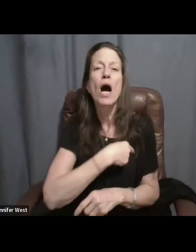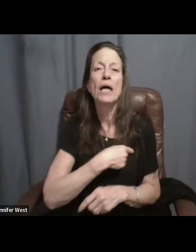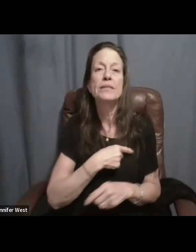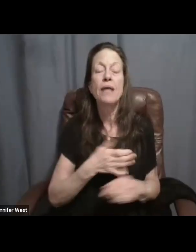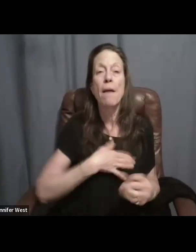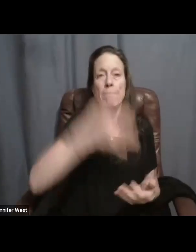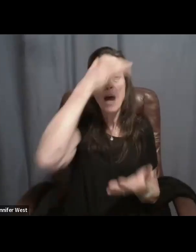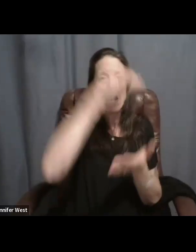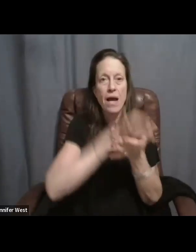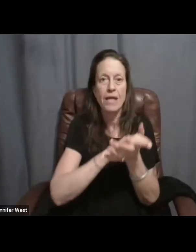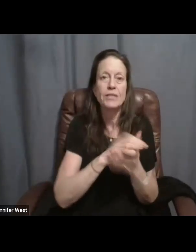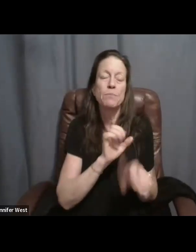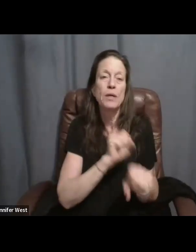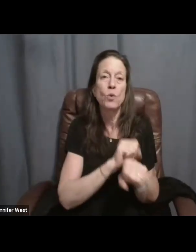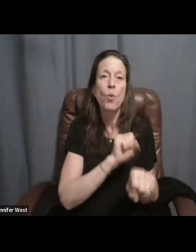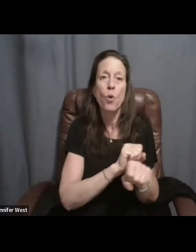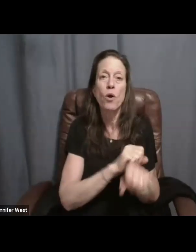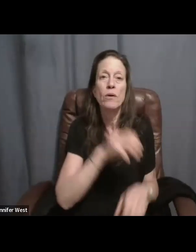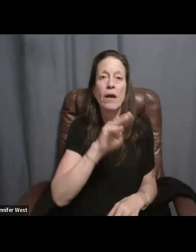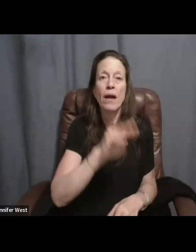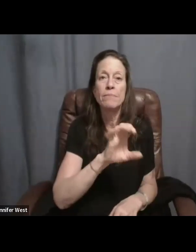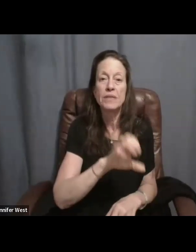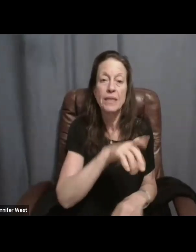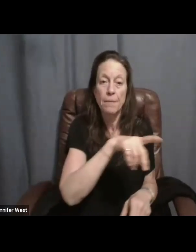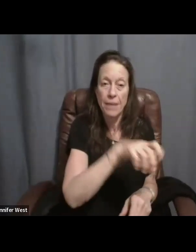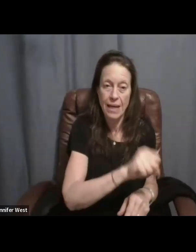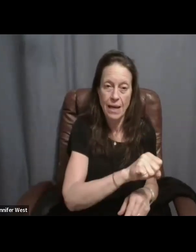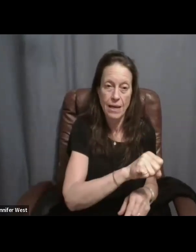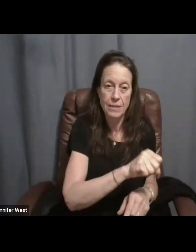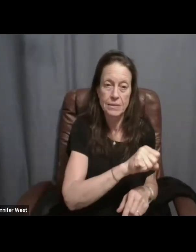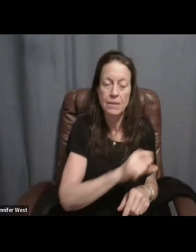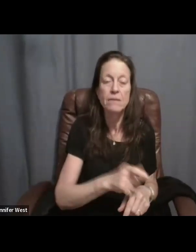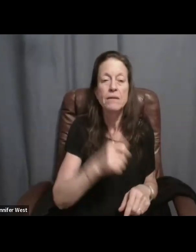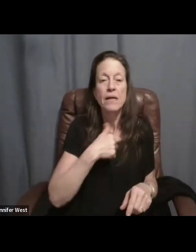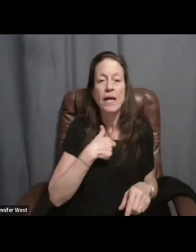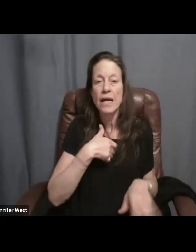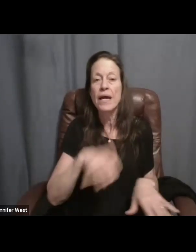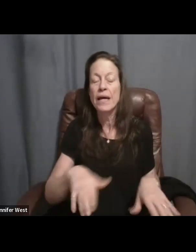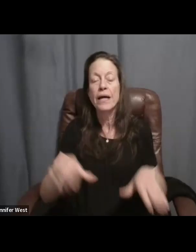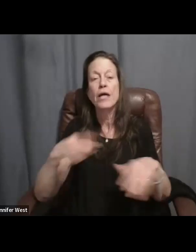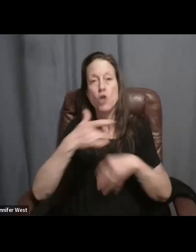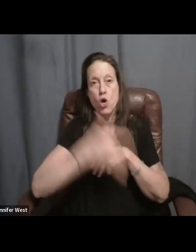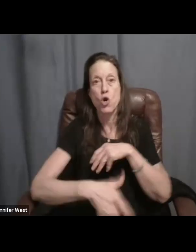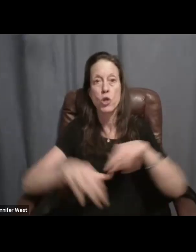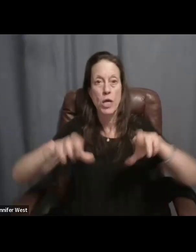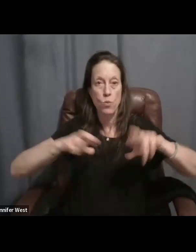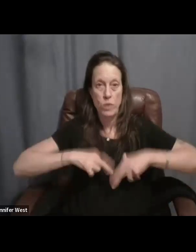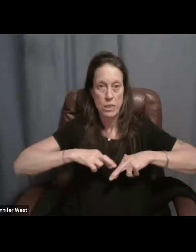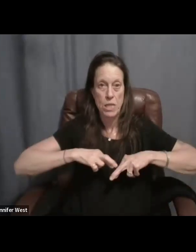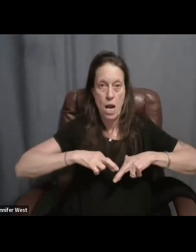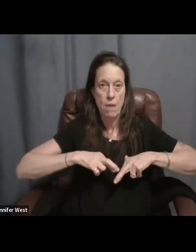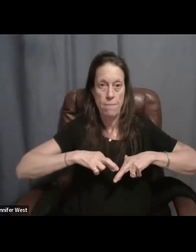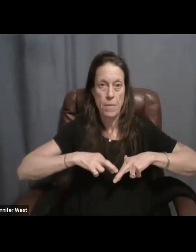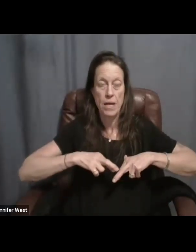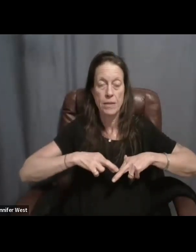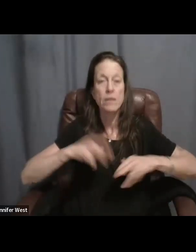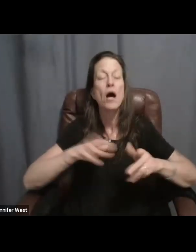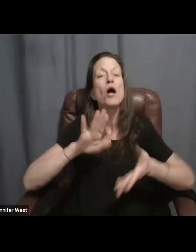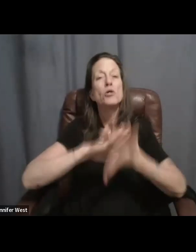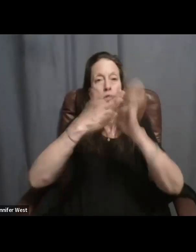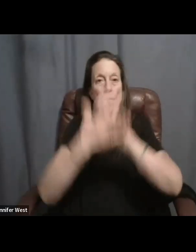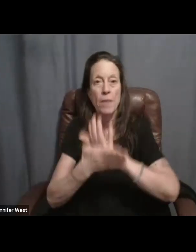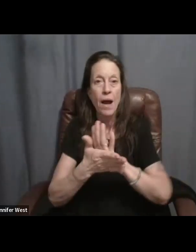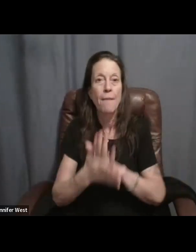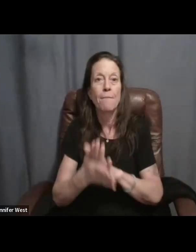for Montgomery County Schools, and he was just able to take early retirement to become Timmy's first